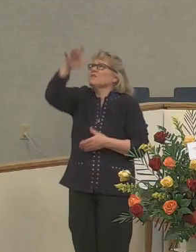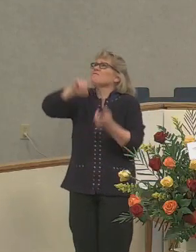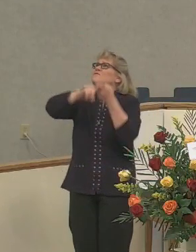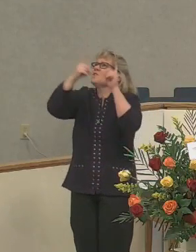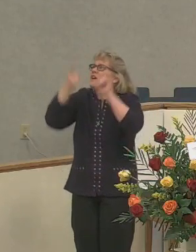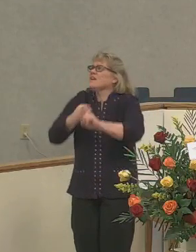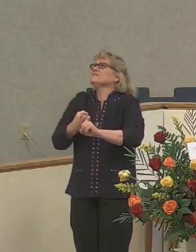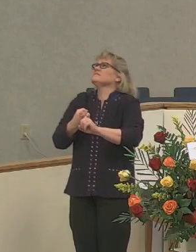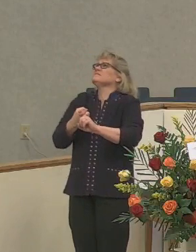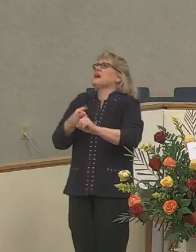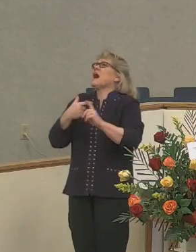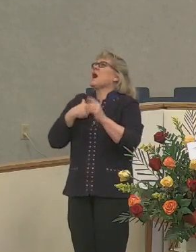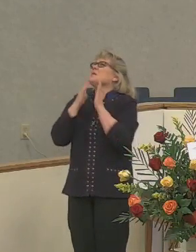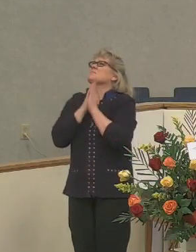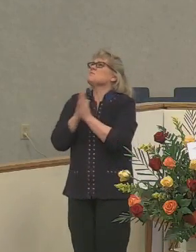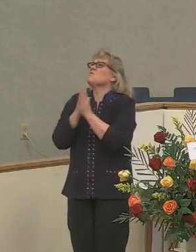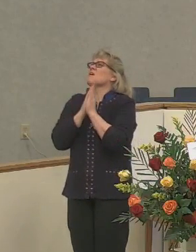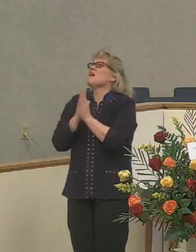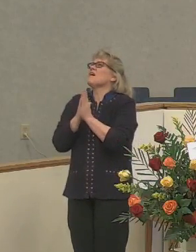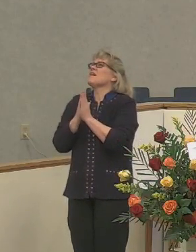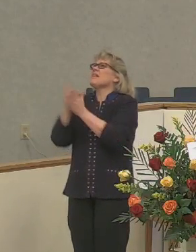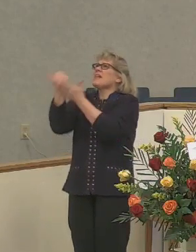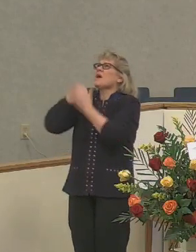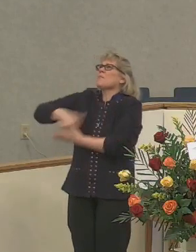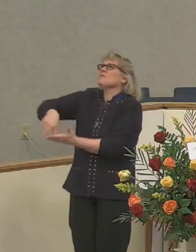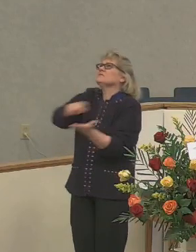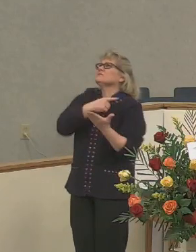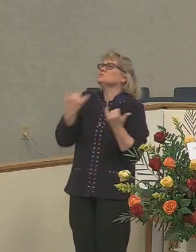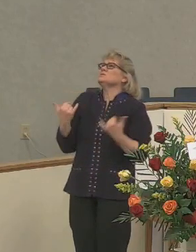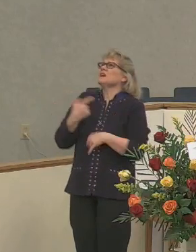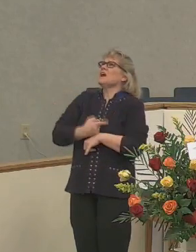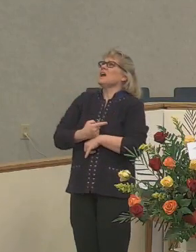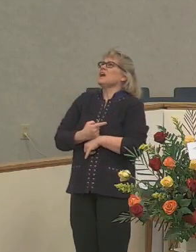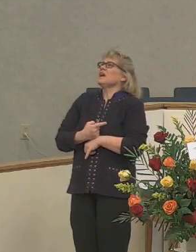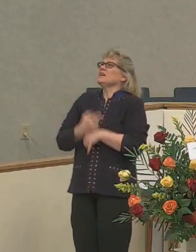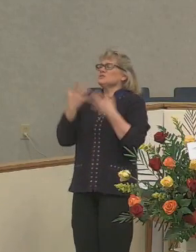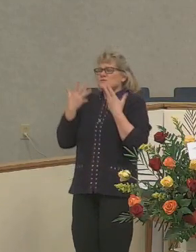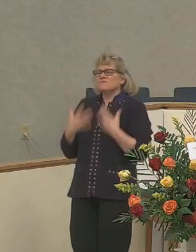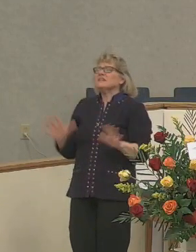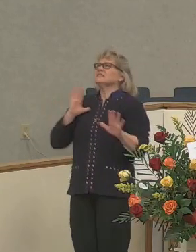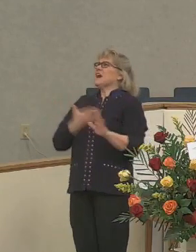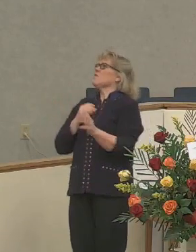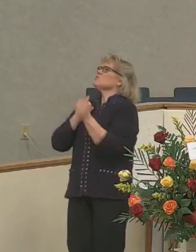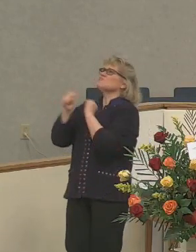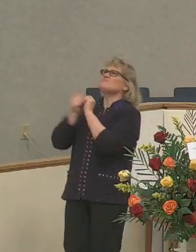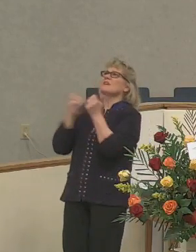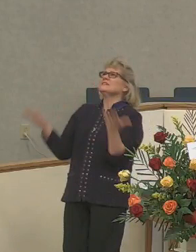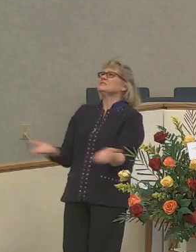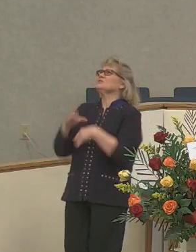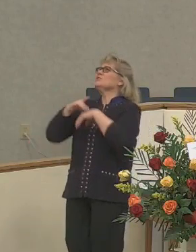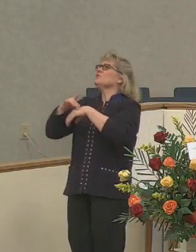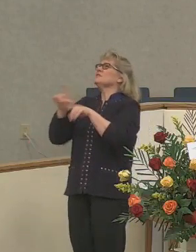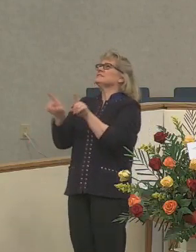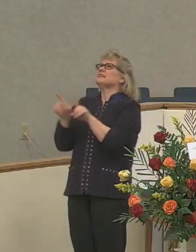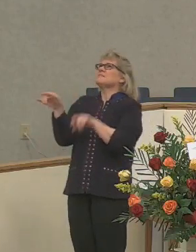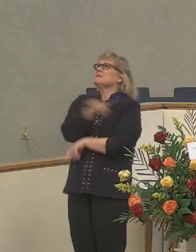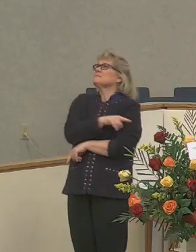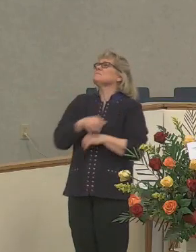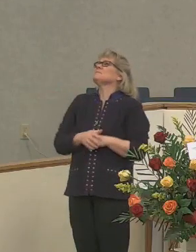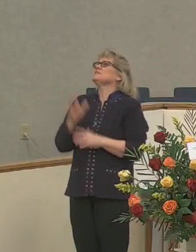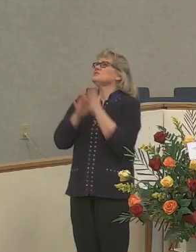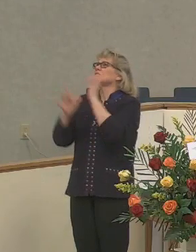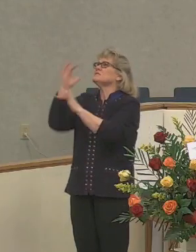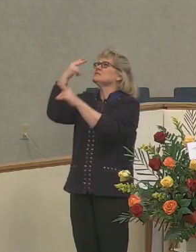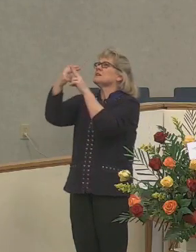friend. I pray that you'd help us all today to finish our race as he did. In Jesus'